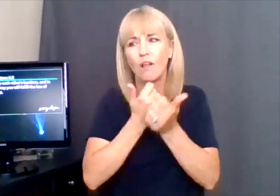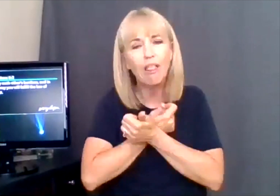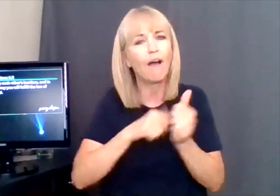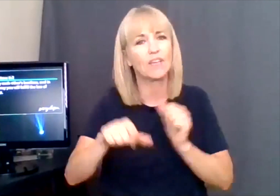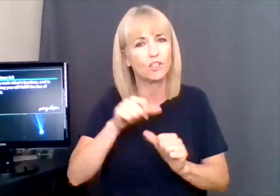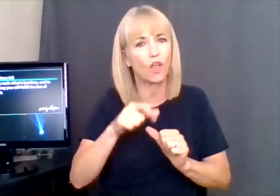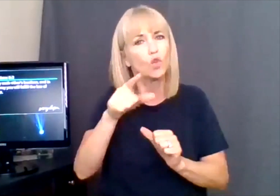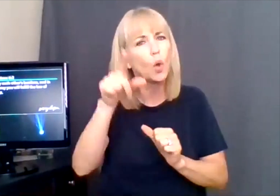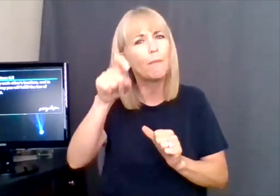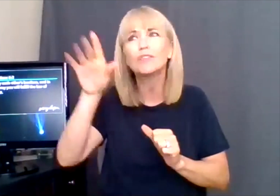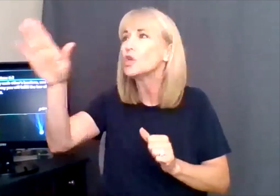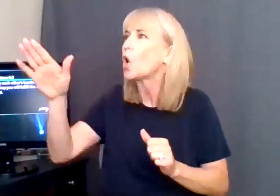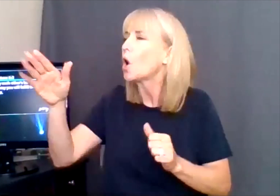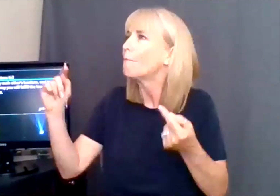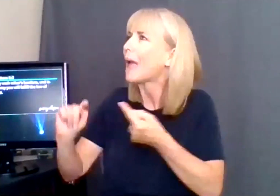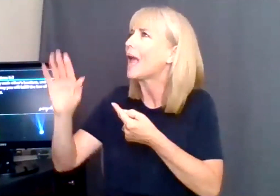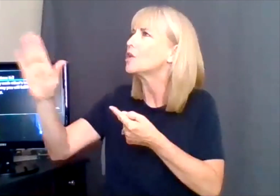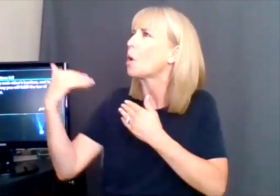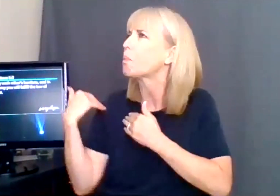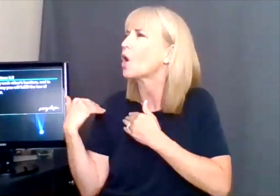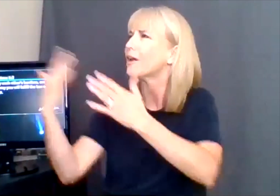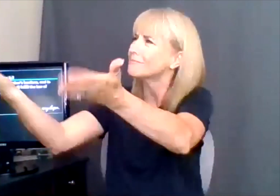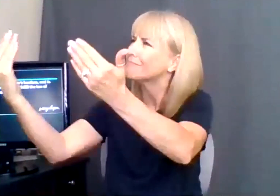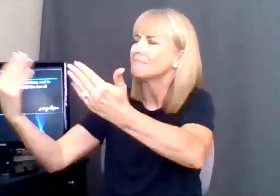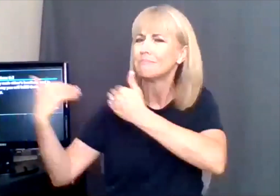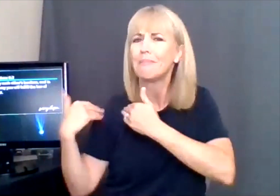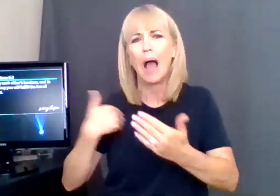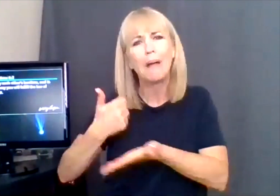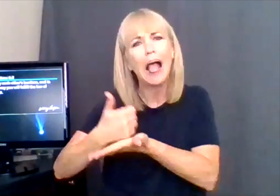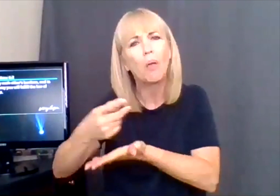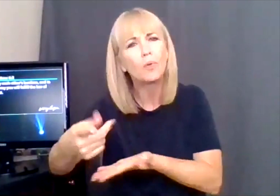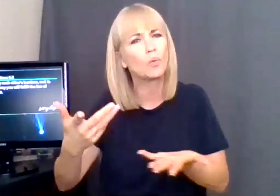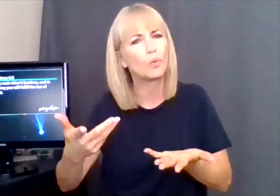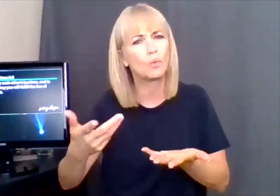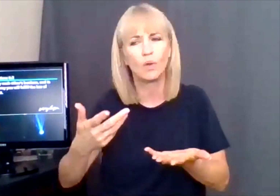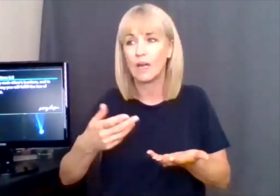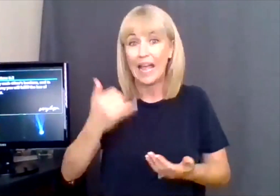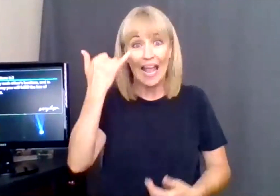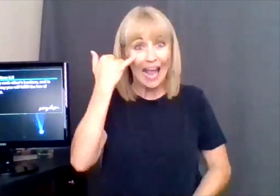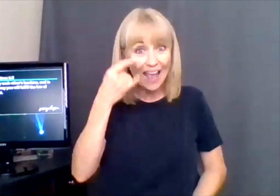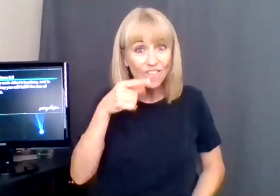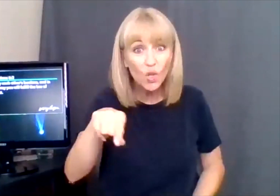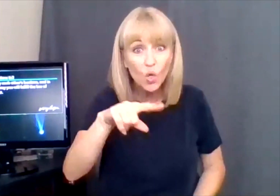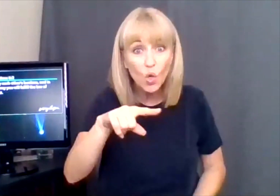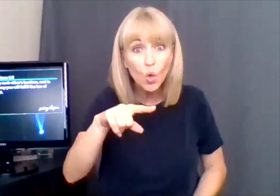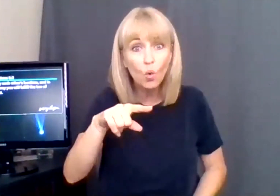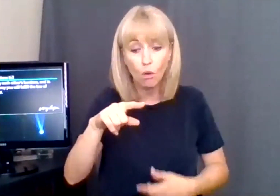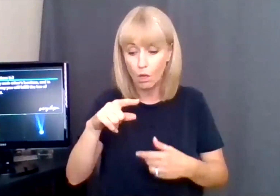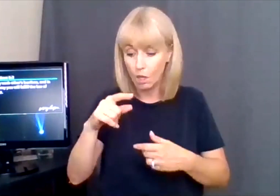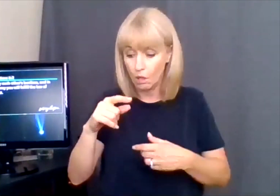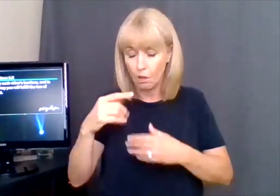burdens. We see the burden that you have. You know, if you were to carry my burden that I carry with me for a week, you would understand me a whole lot